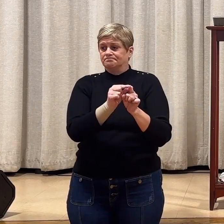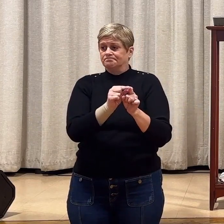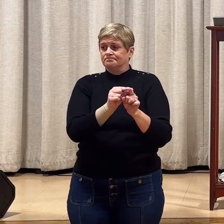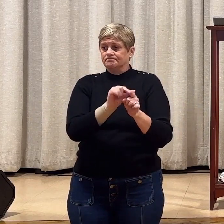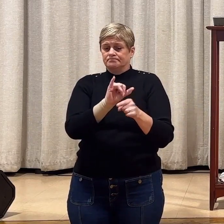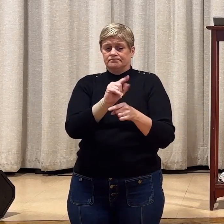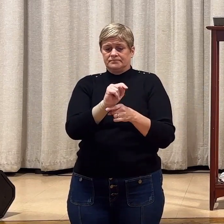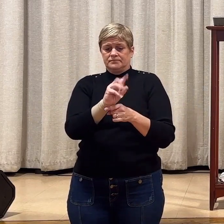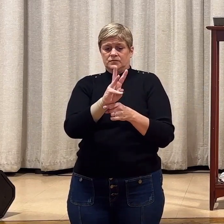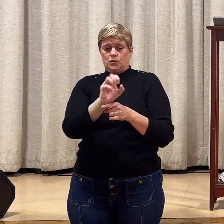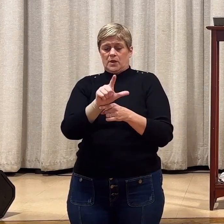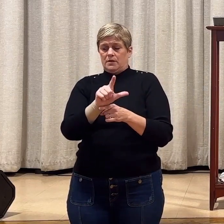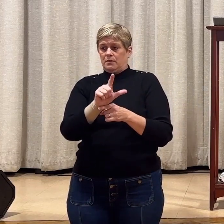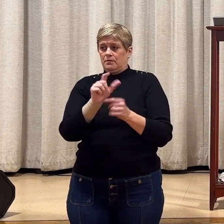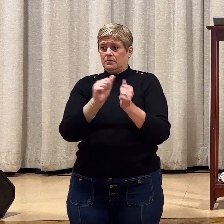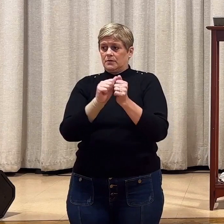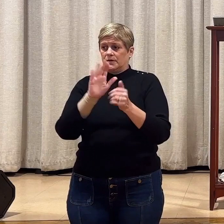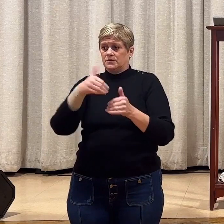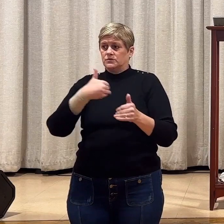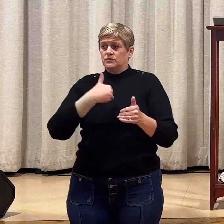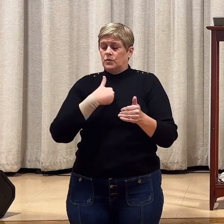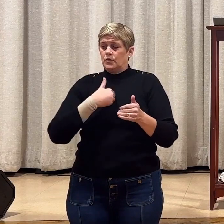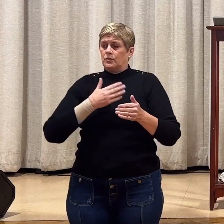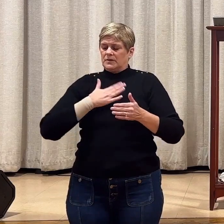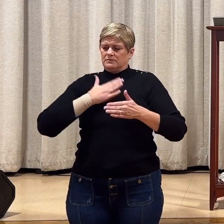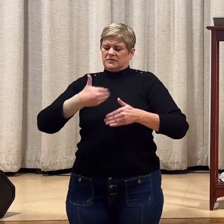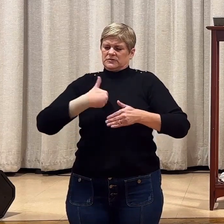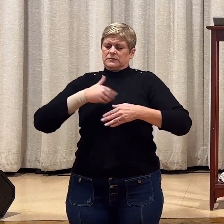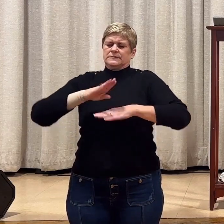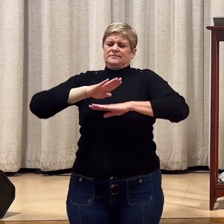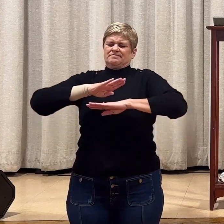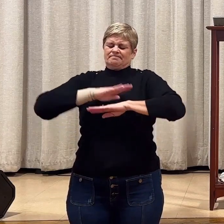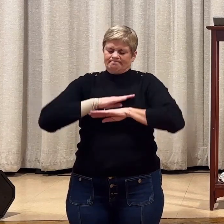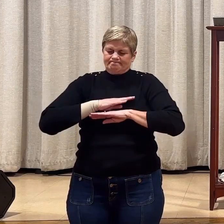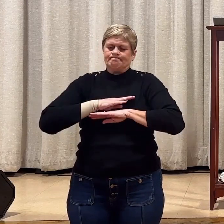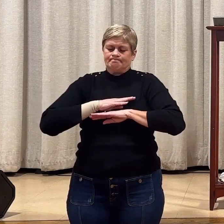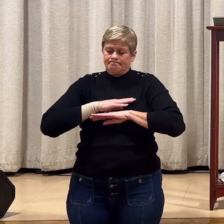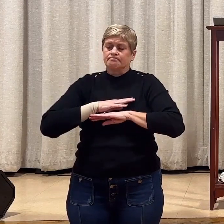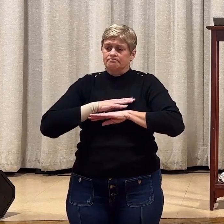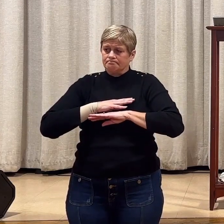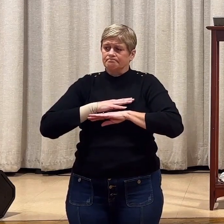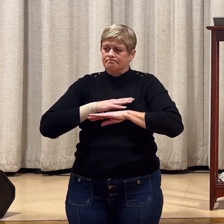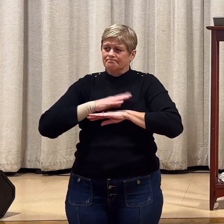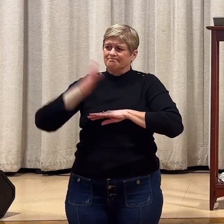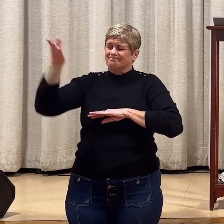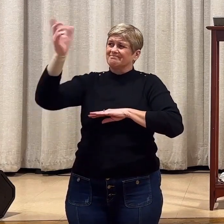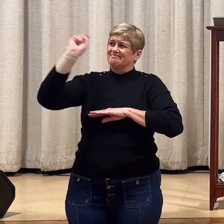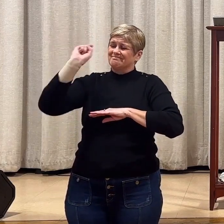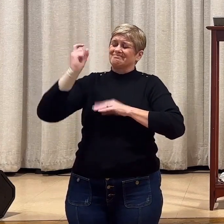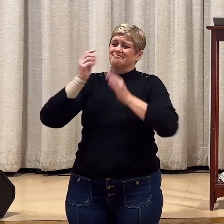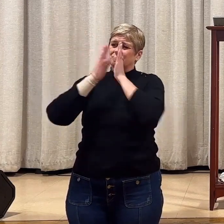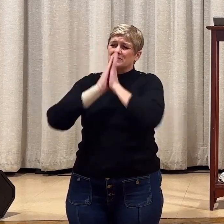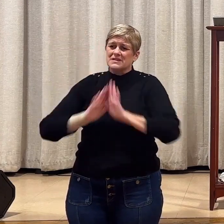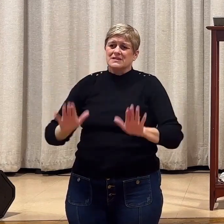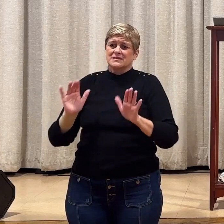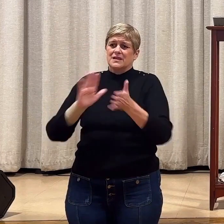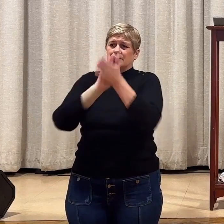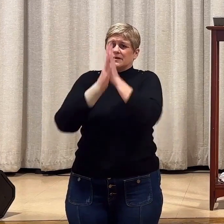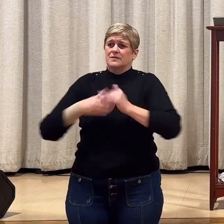paper. And those are the words of the song, It Is Well. And they become this hymn that we sing.